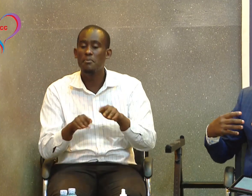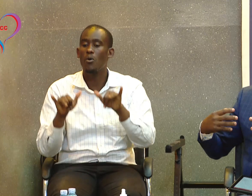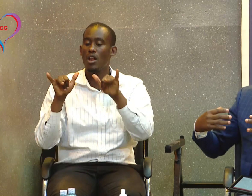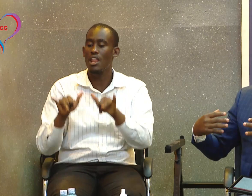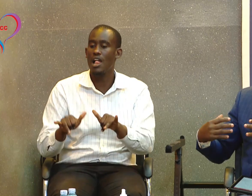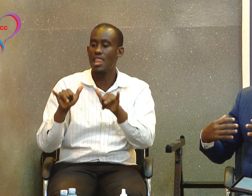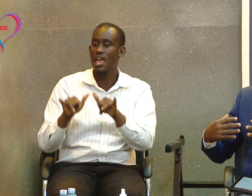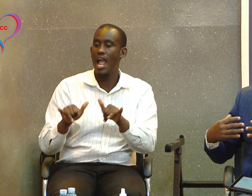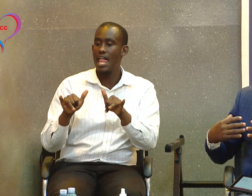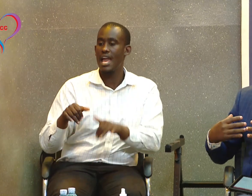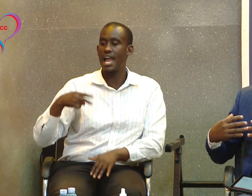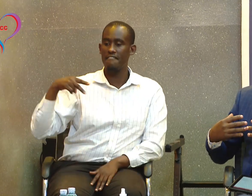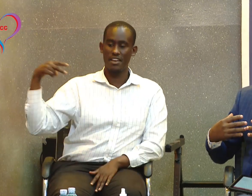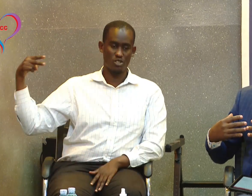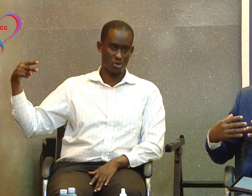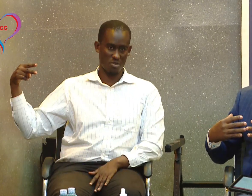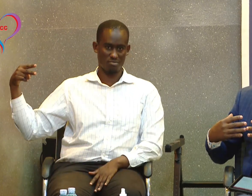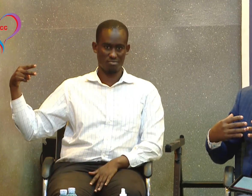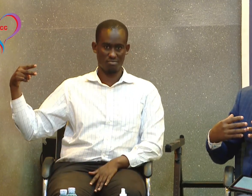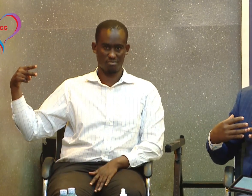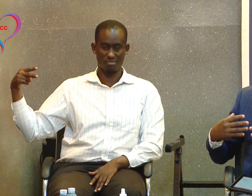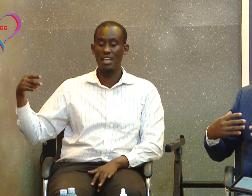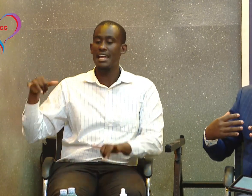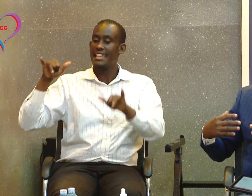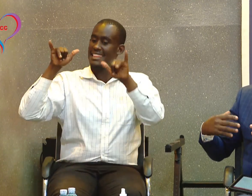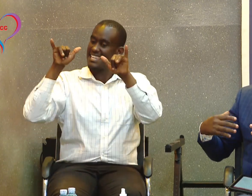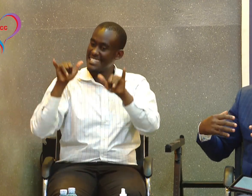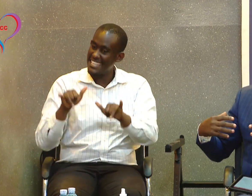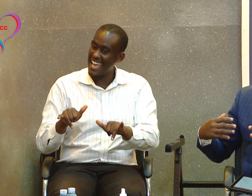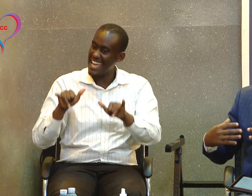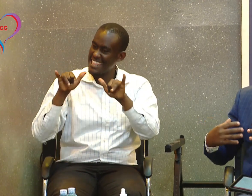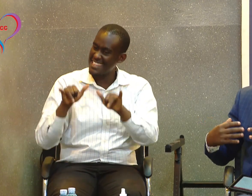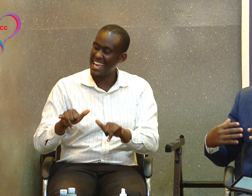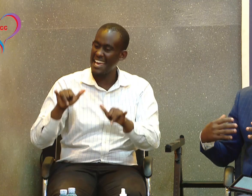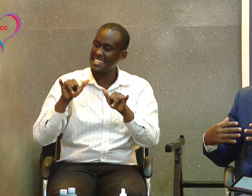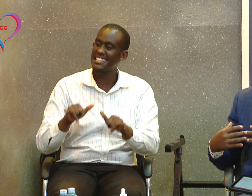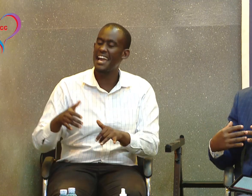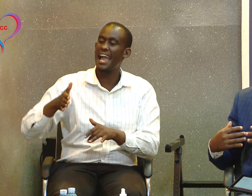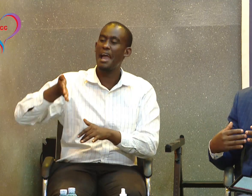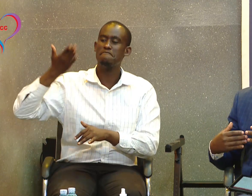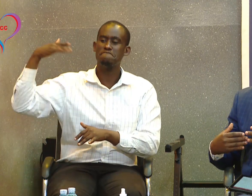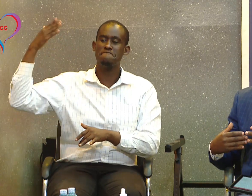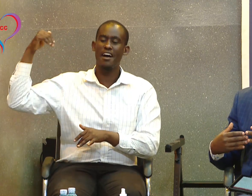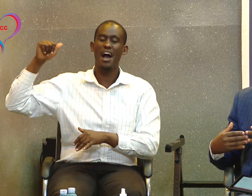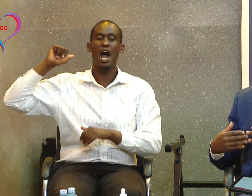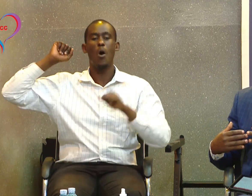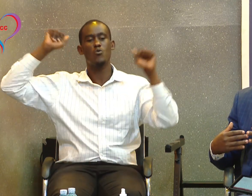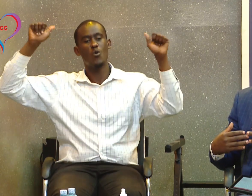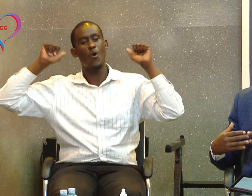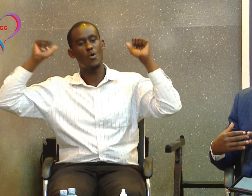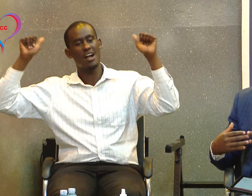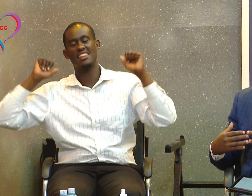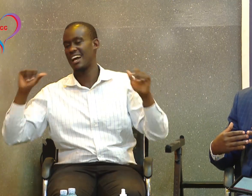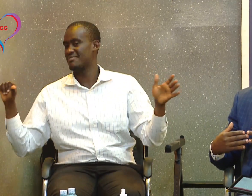Either in past glory. If you talk about the glory of yesterday, you are in danger.